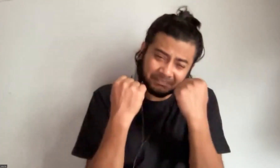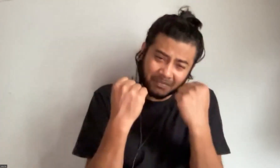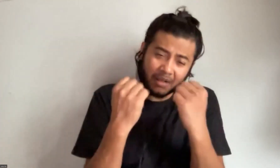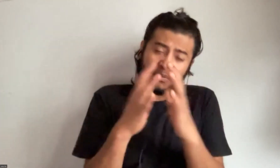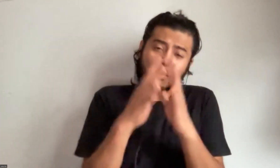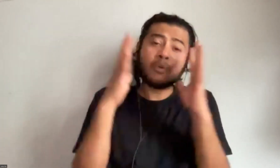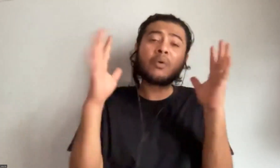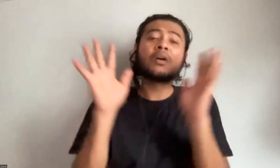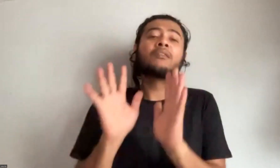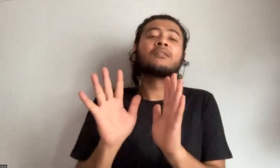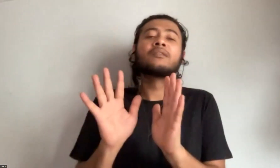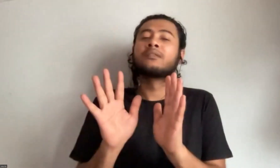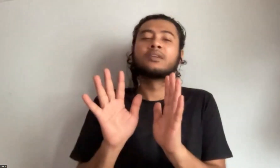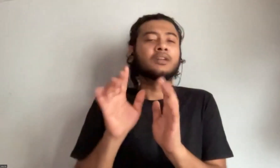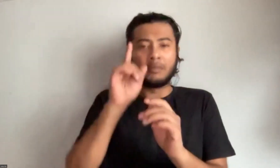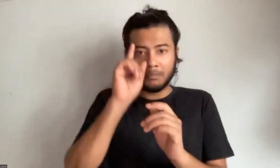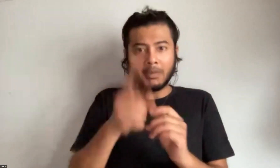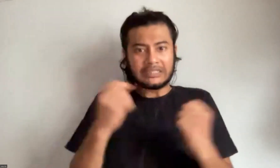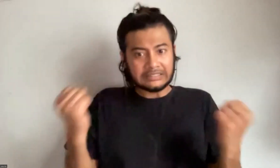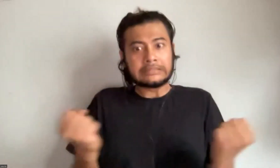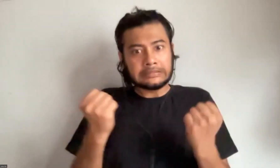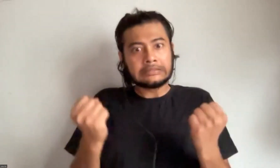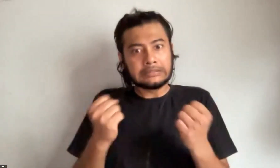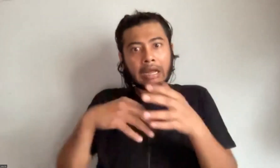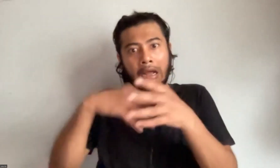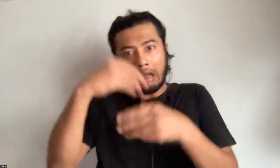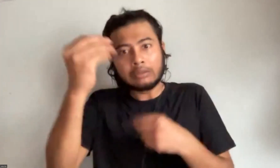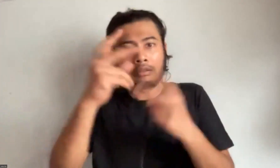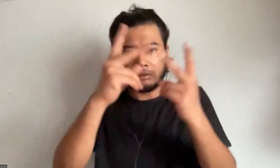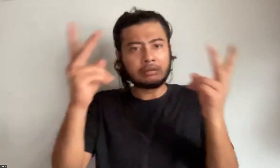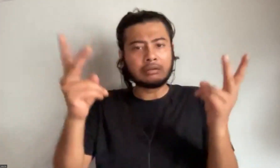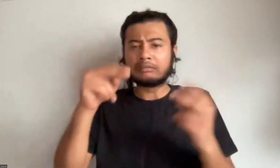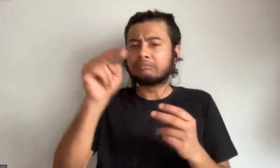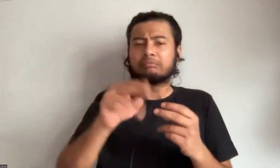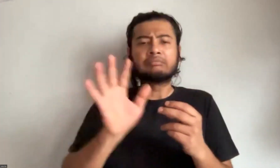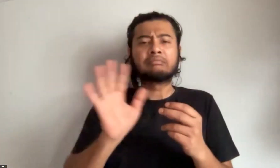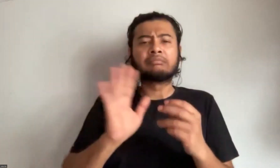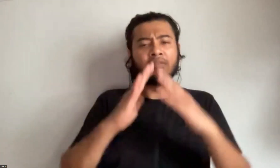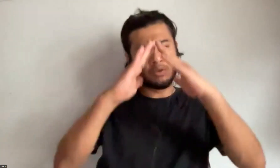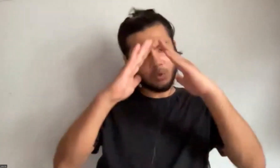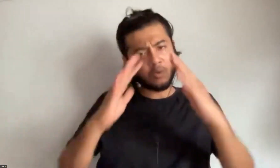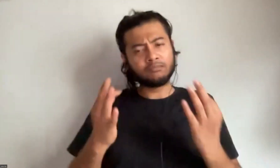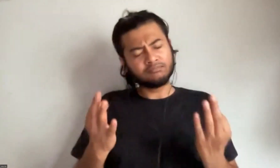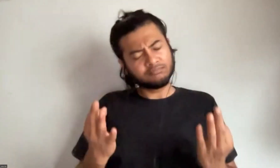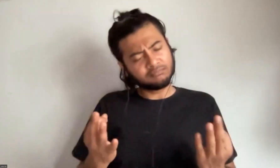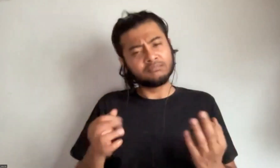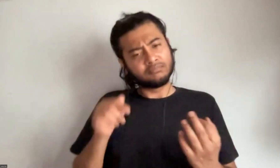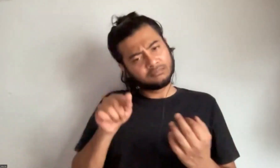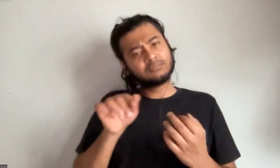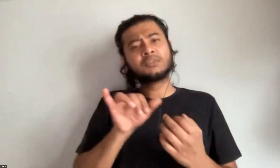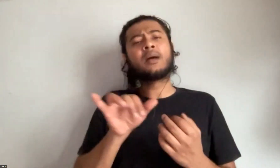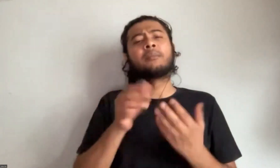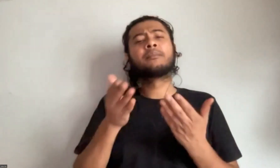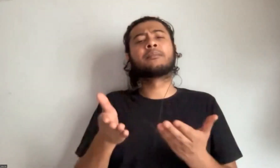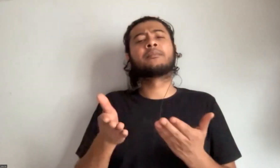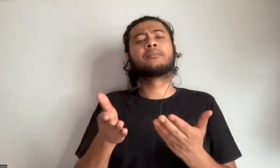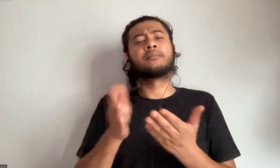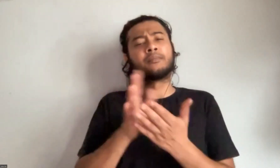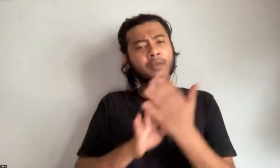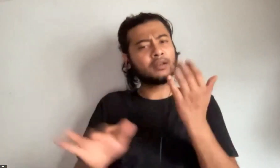chant and you can understand Krishna. So that is why in Kali Yuga, there is nothing which is more easy, more simple, yet more